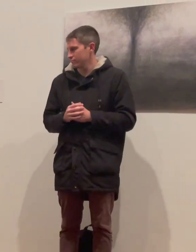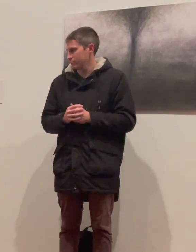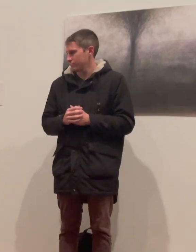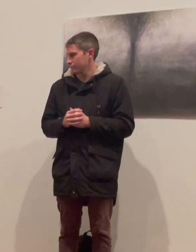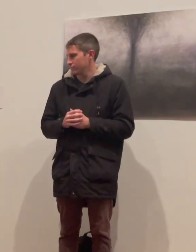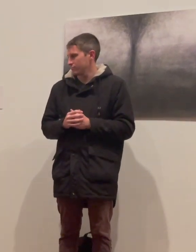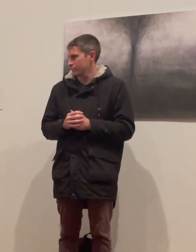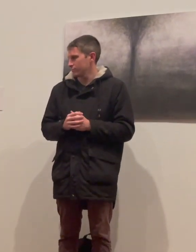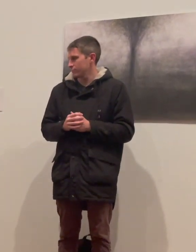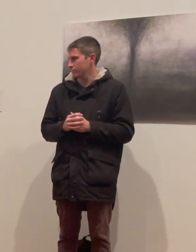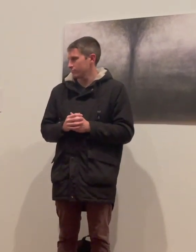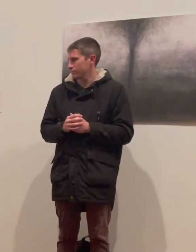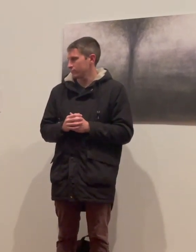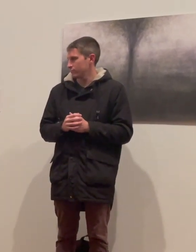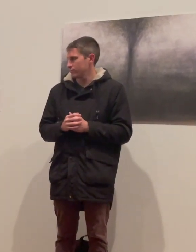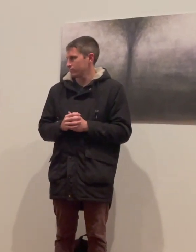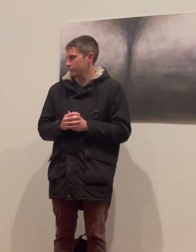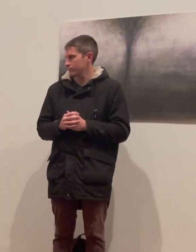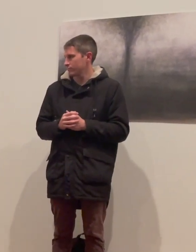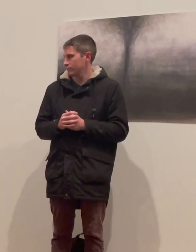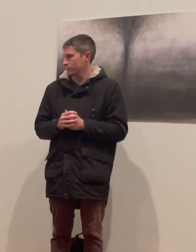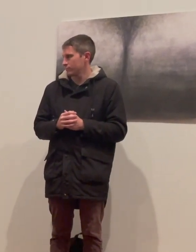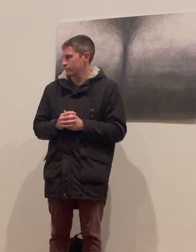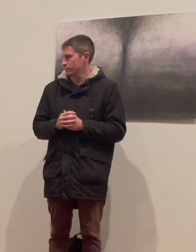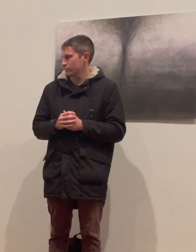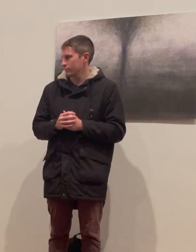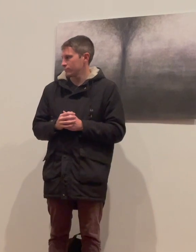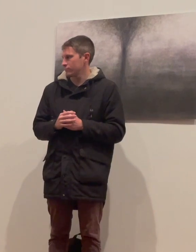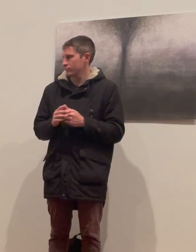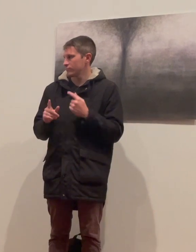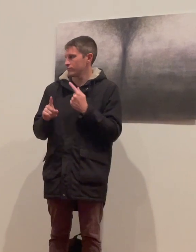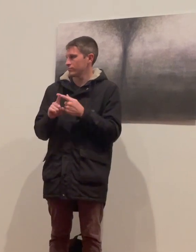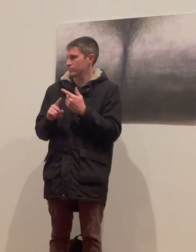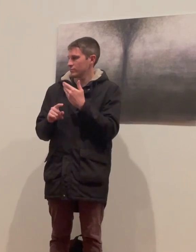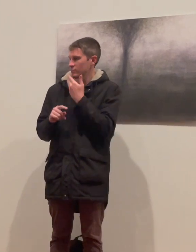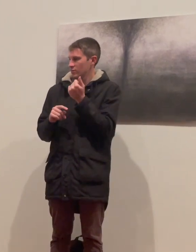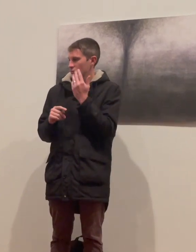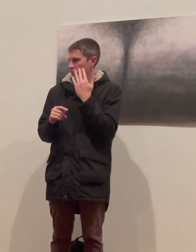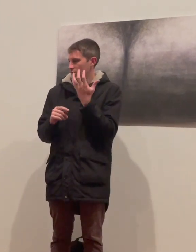nice and thicker when you do 3 coats.